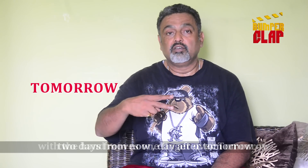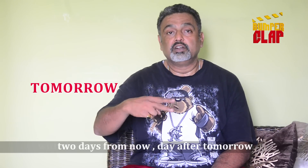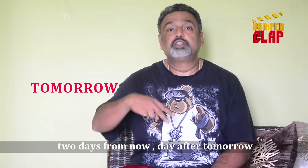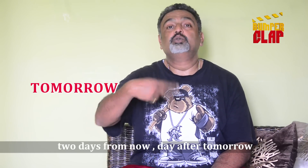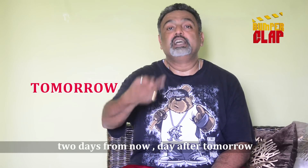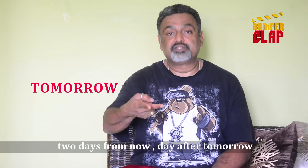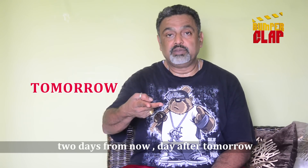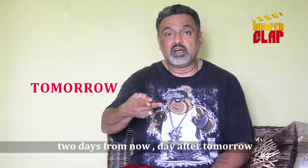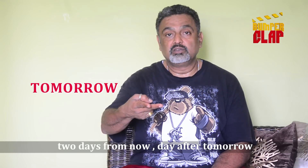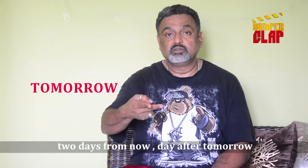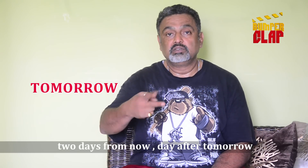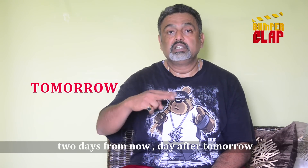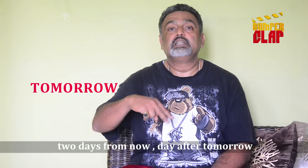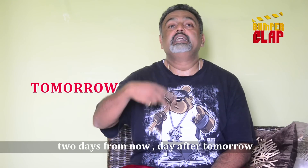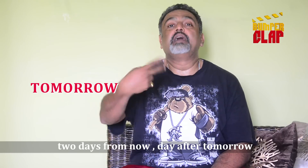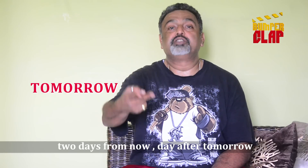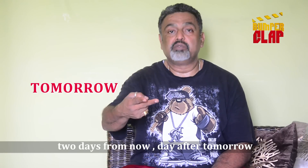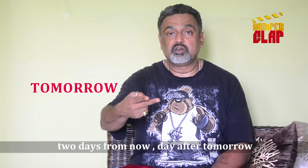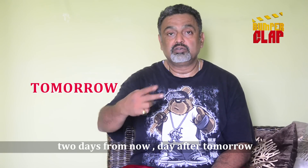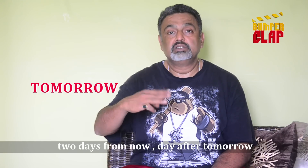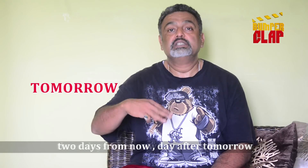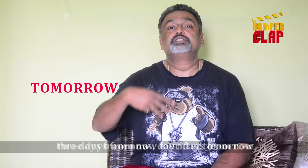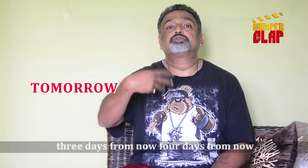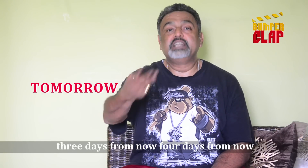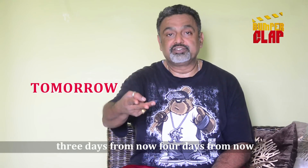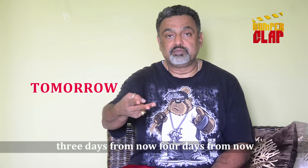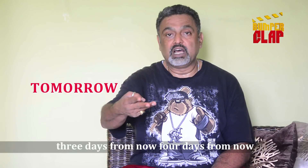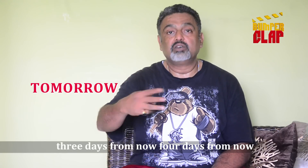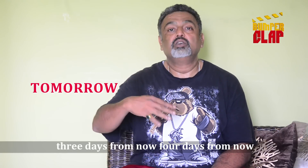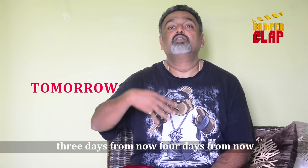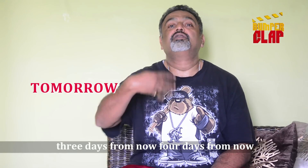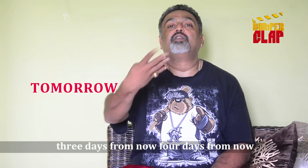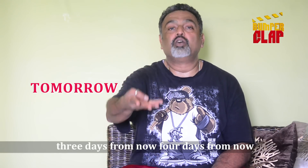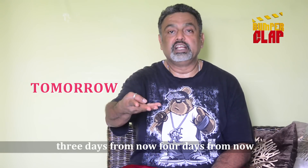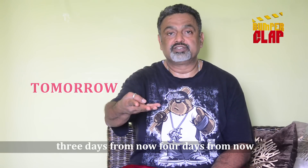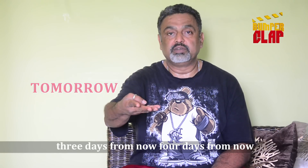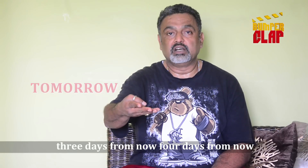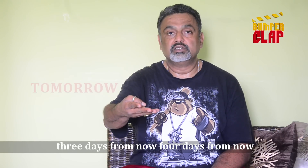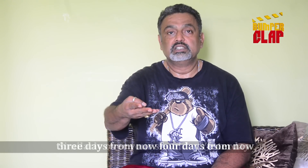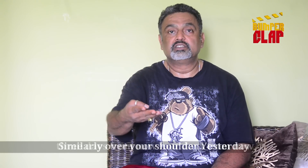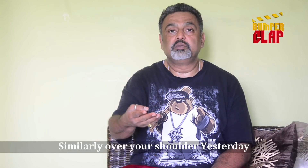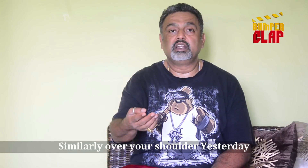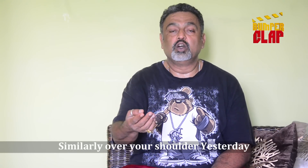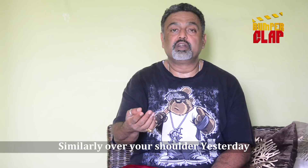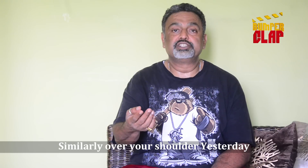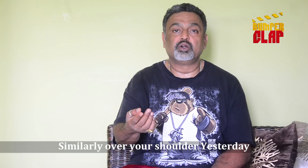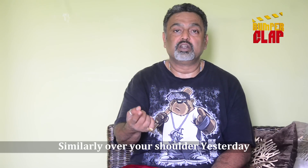two days from now three days from now three days from now four days from now similarly over your shoulder